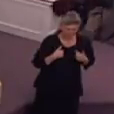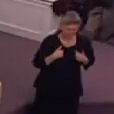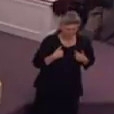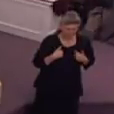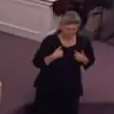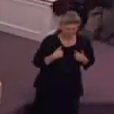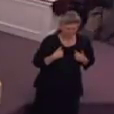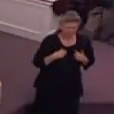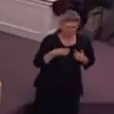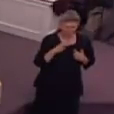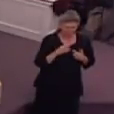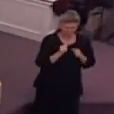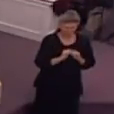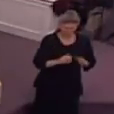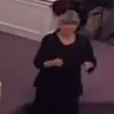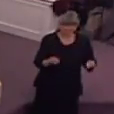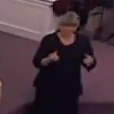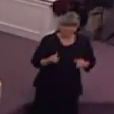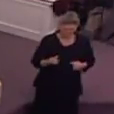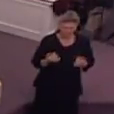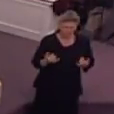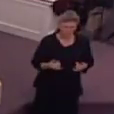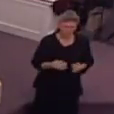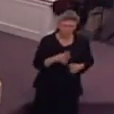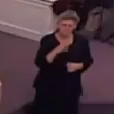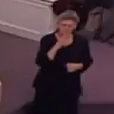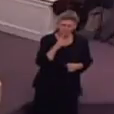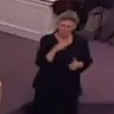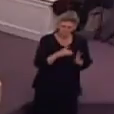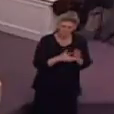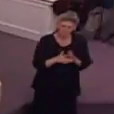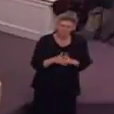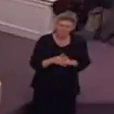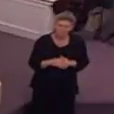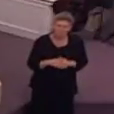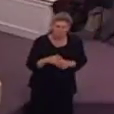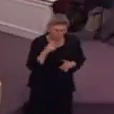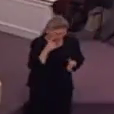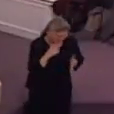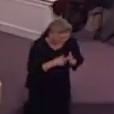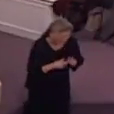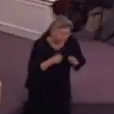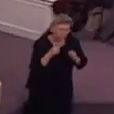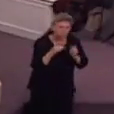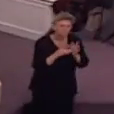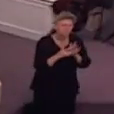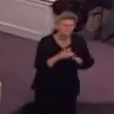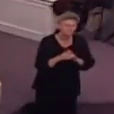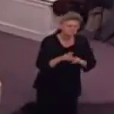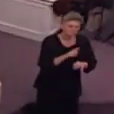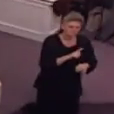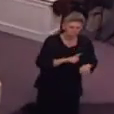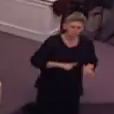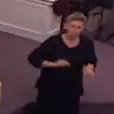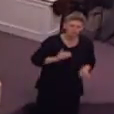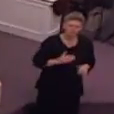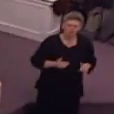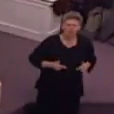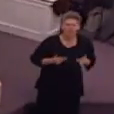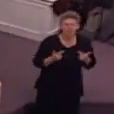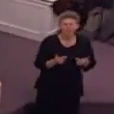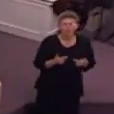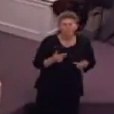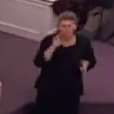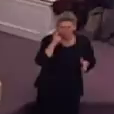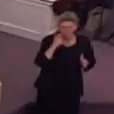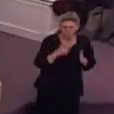God bless these that have come today. Come on, let's talk to Jesus. Father, we acknowledge you today as the Lord of our life. We acknowledge you